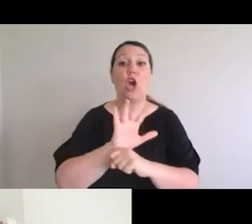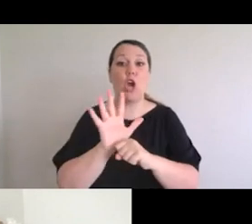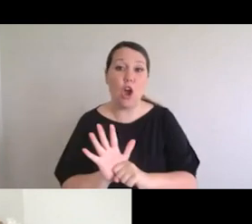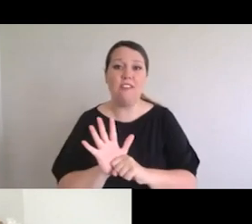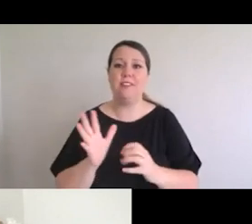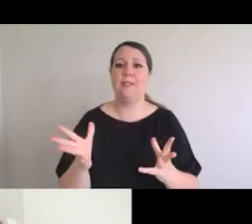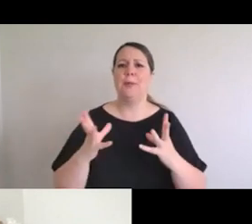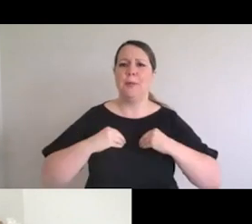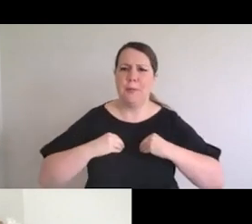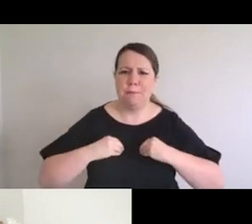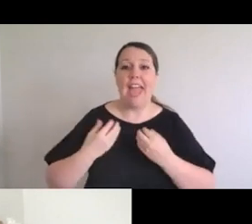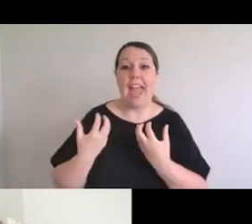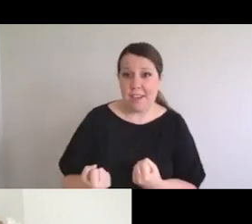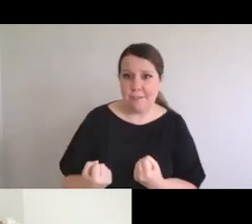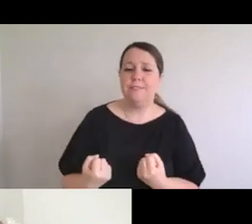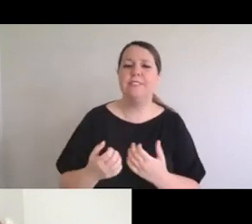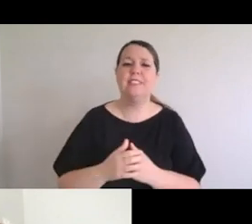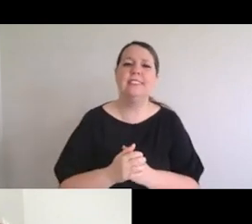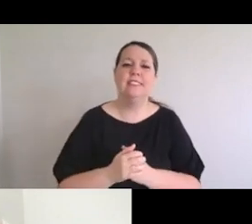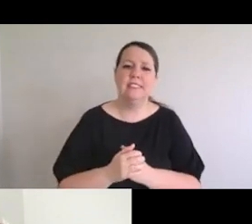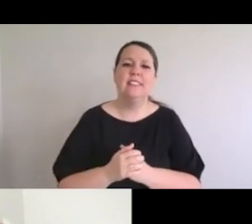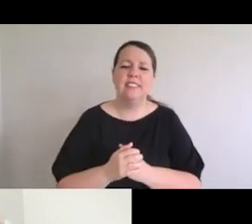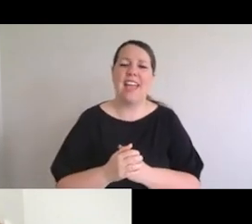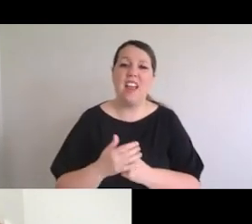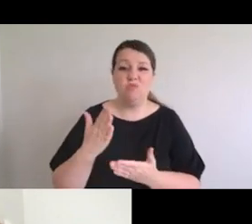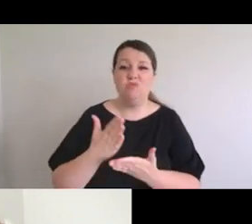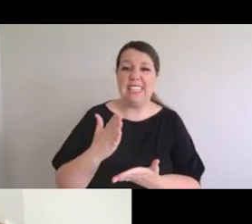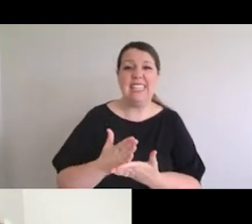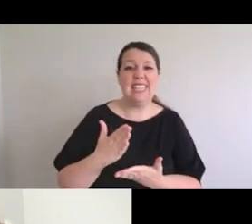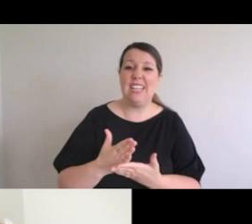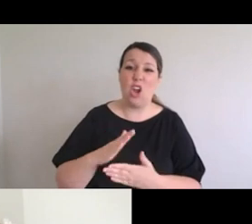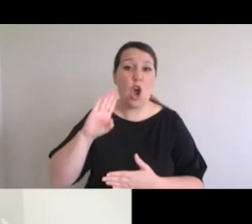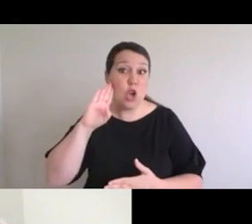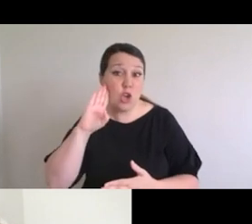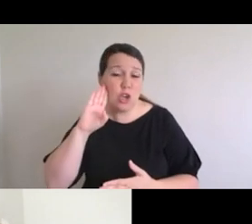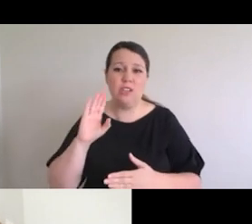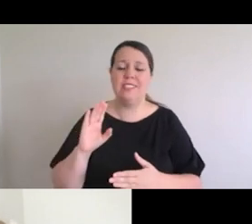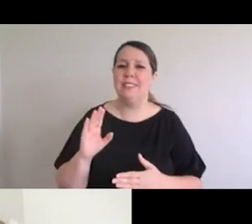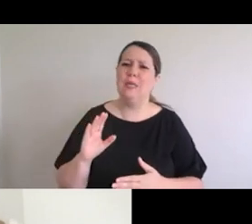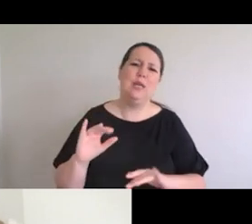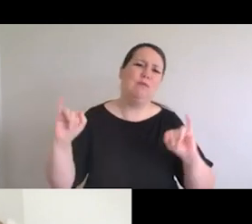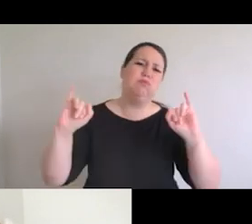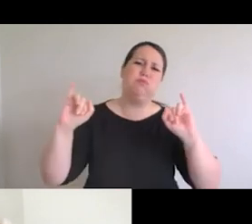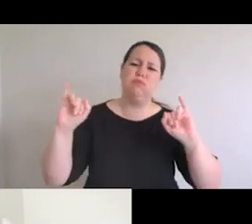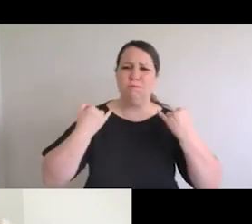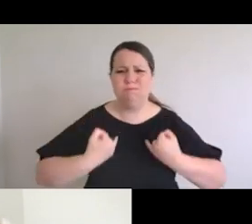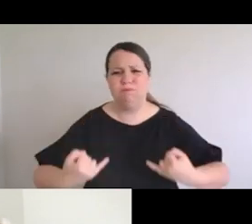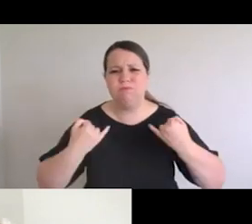COVID-19, you know, and I understand it really knocked her about. So, you know, kia kaha,